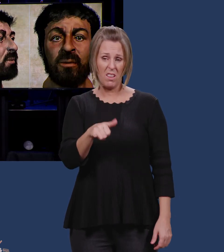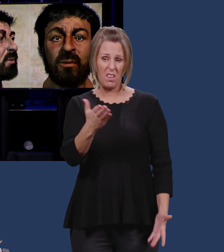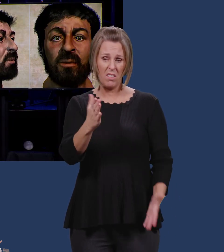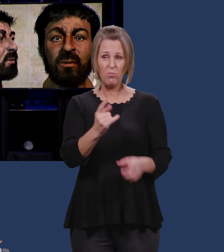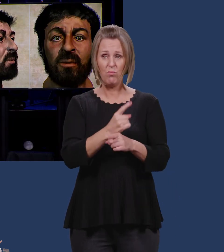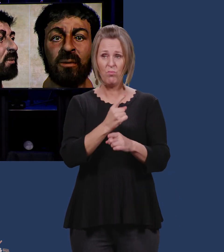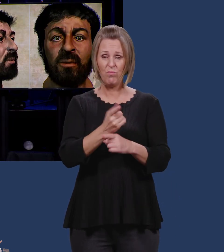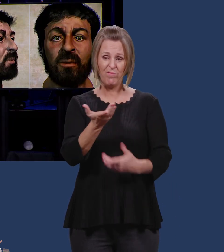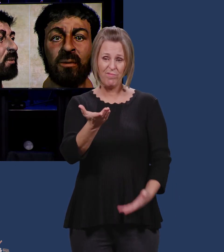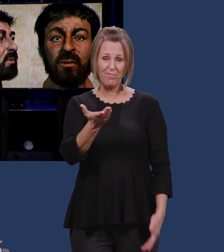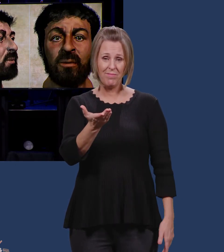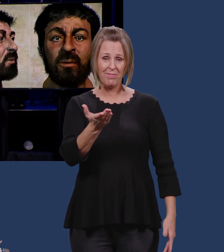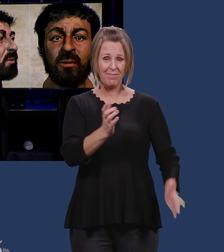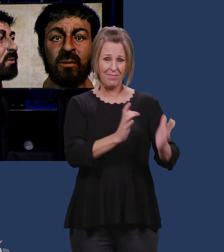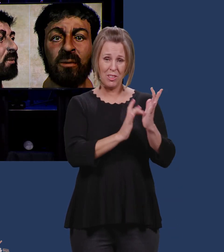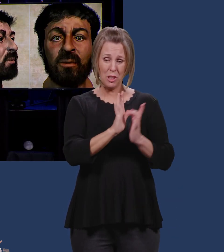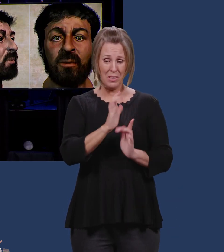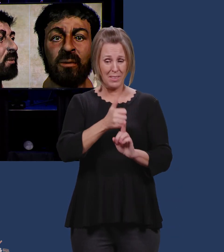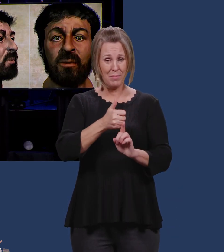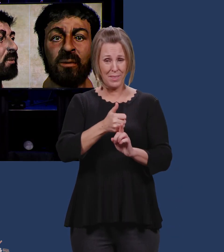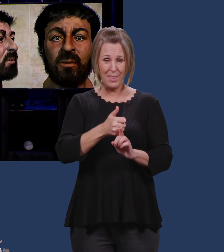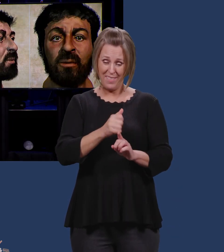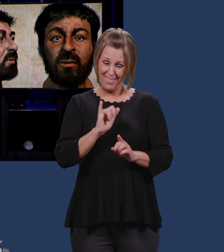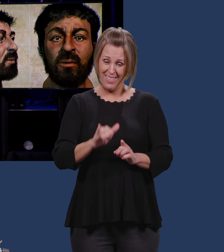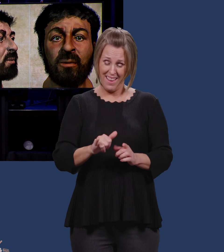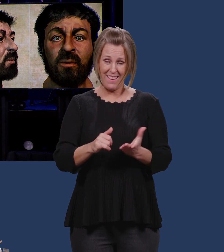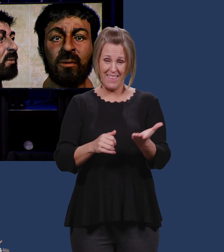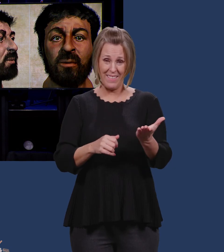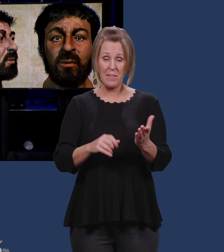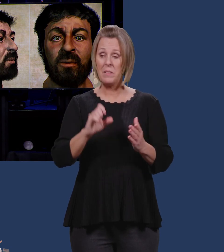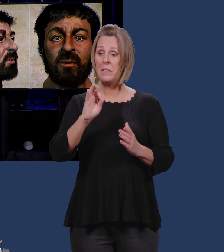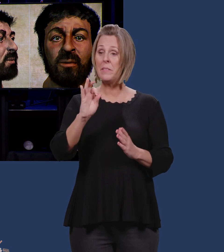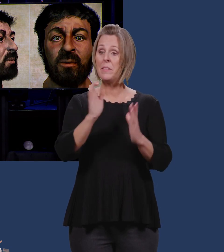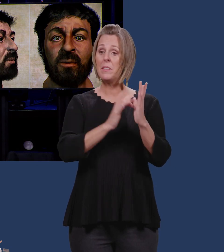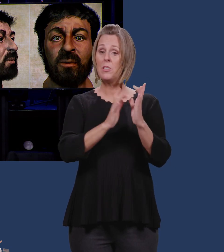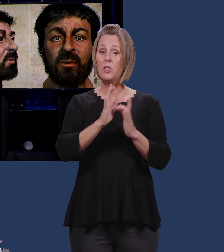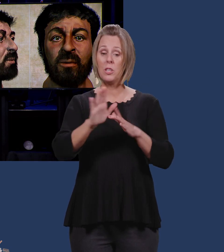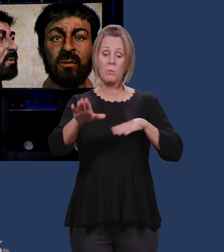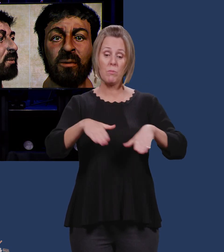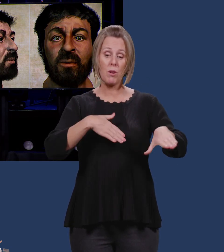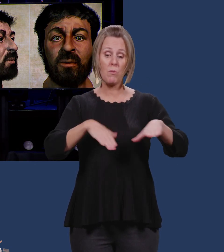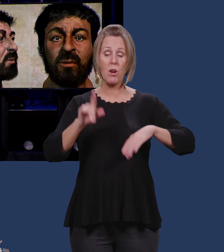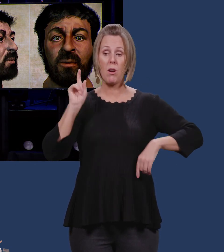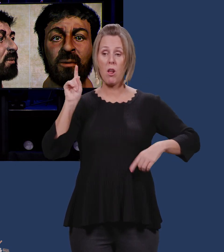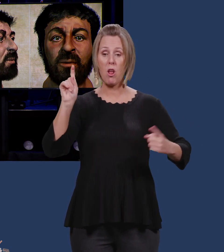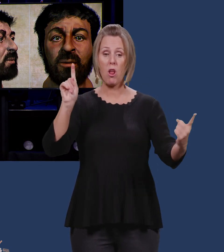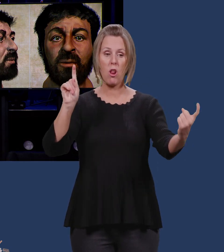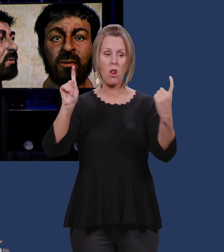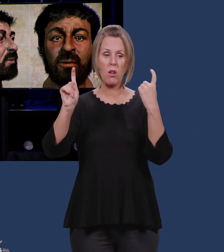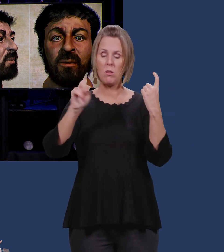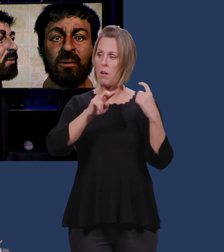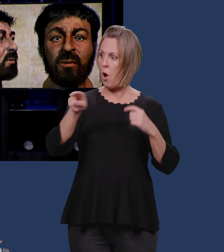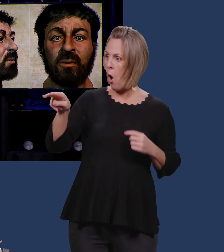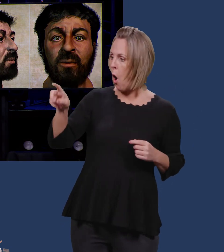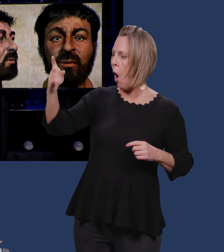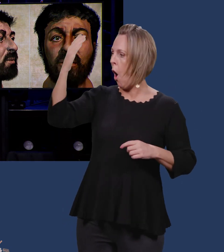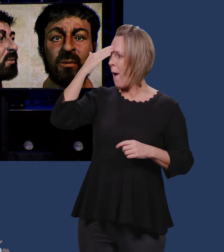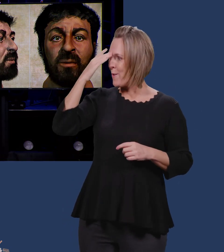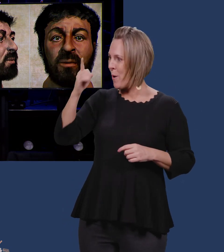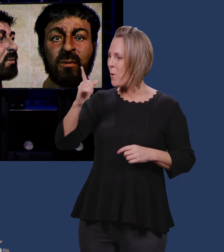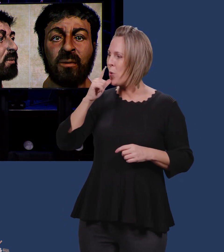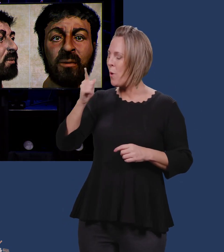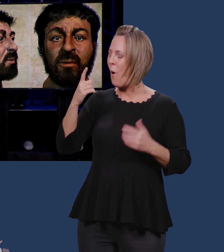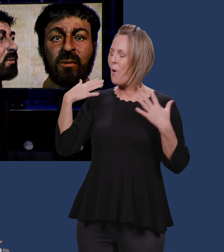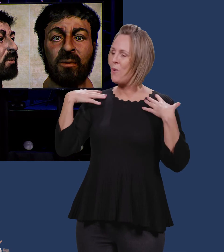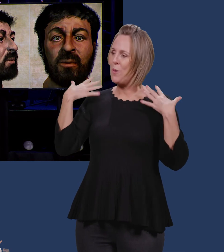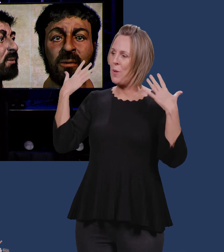was. When Jesus walked down the street, if you had never seen him, would you know who he was? Like, oh, the